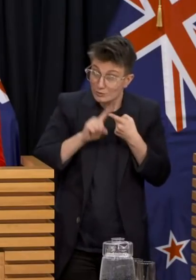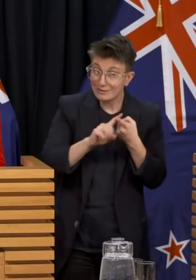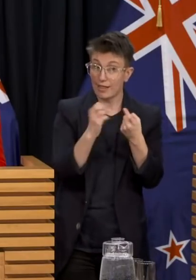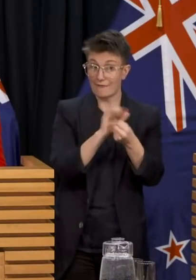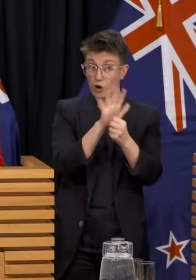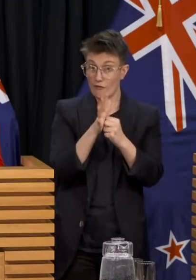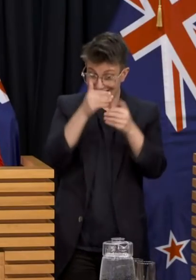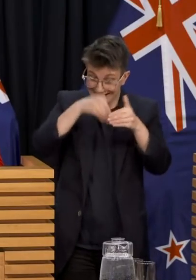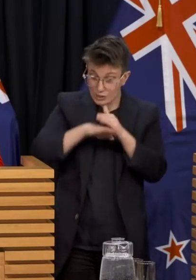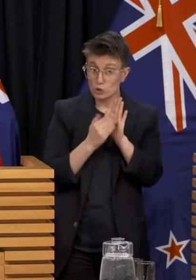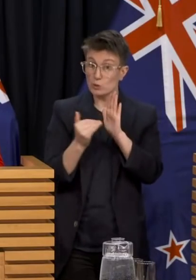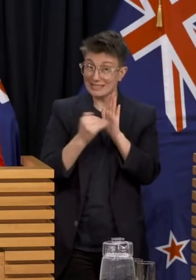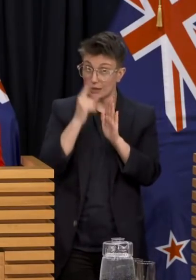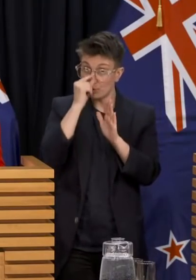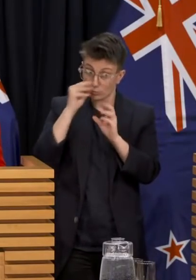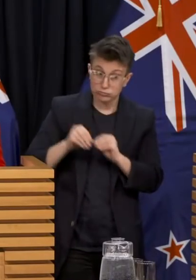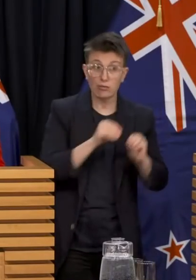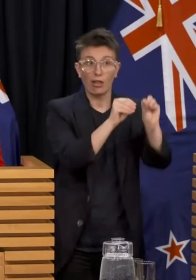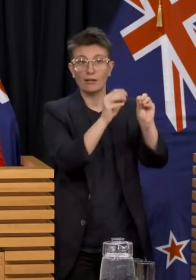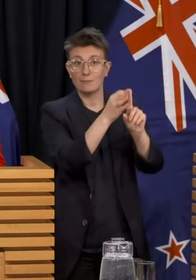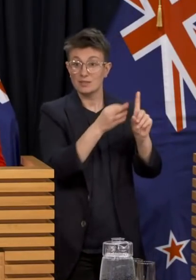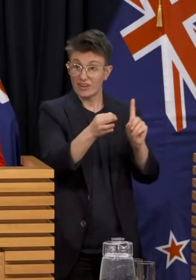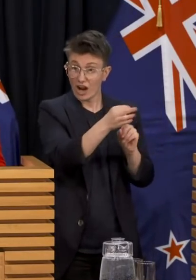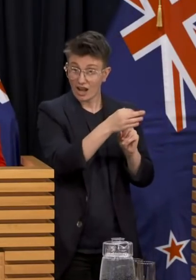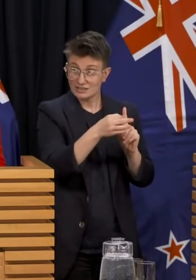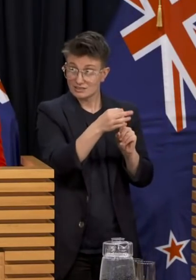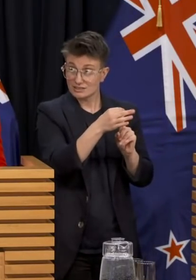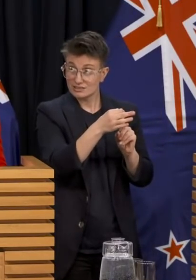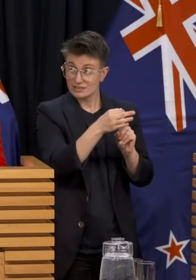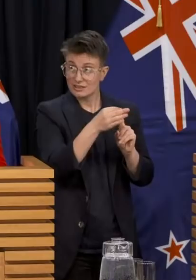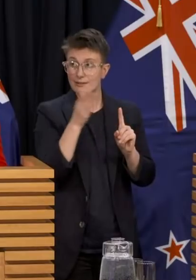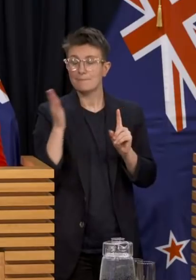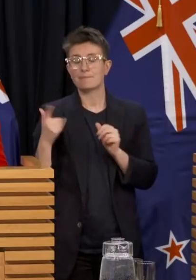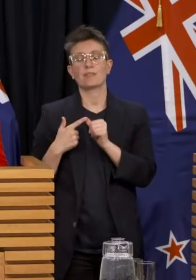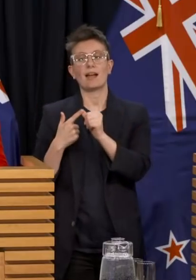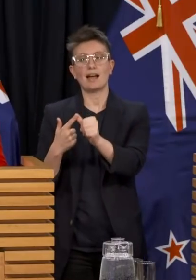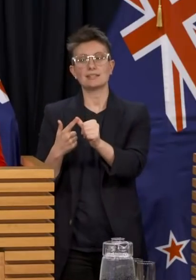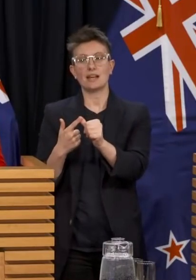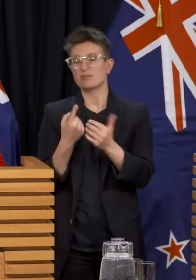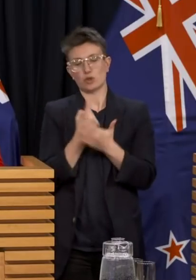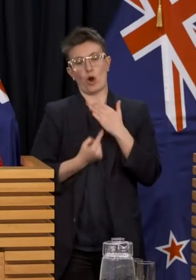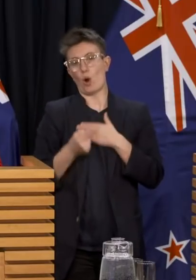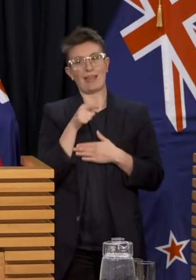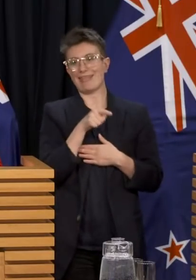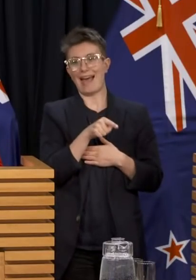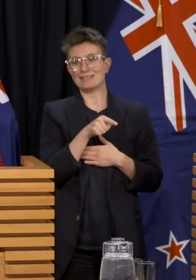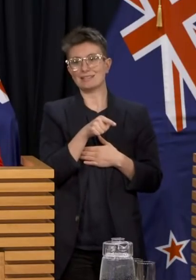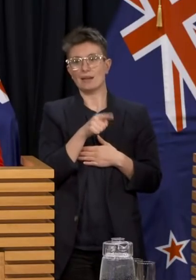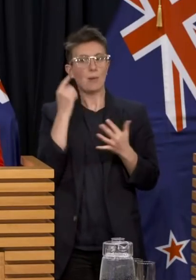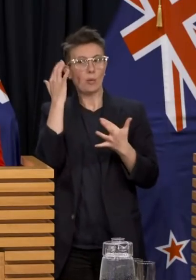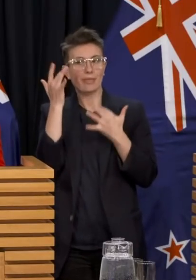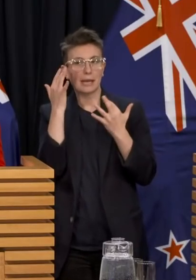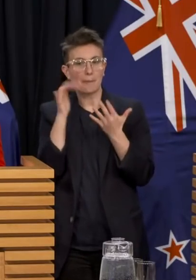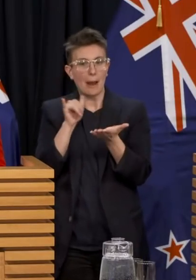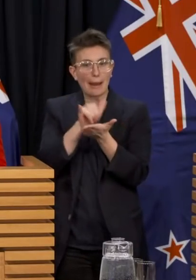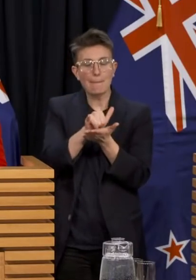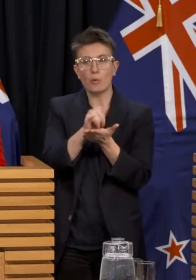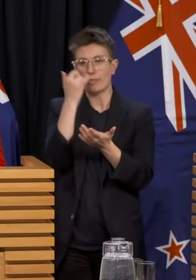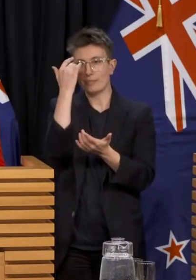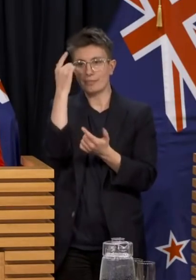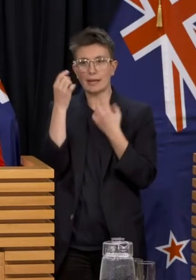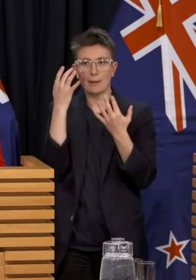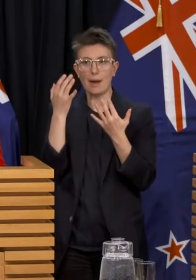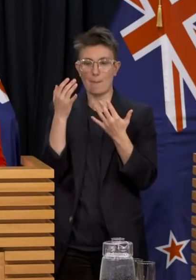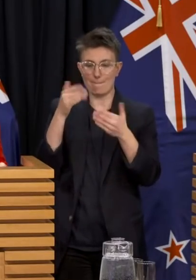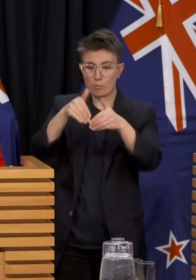status of those who are moving through, but their engagement even in an airport and border environment that we also need to be cautious around.